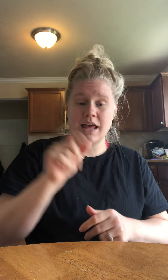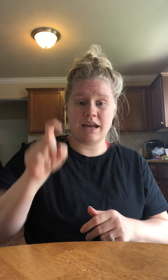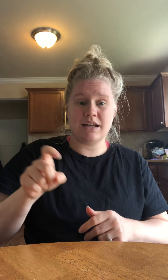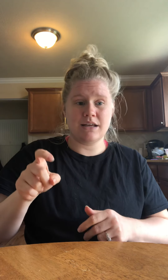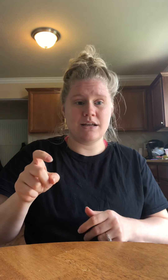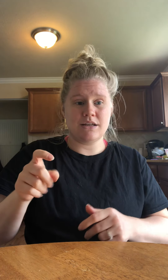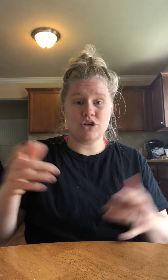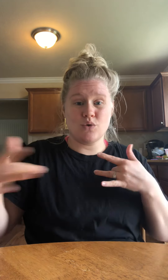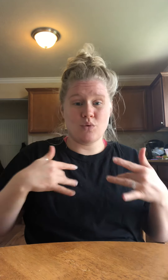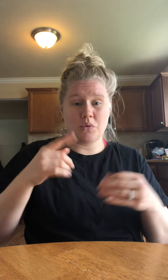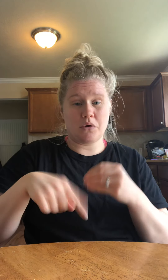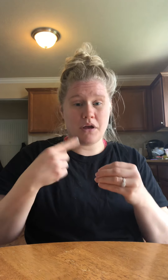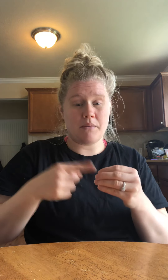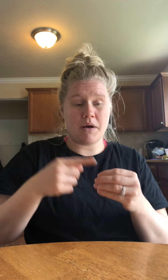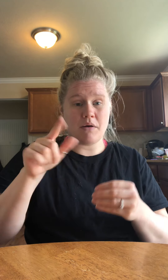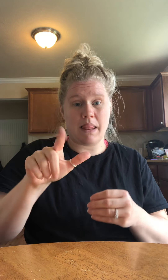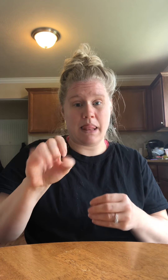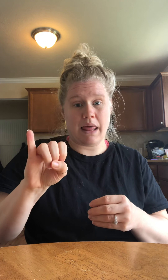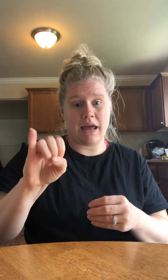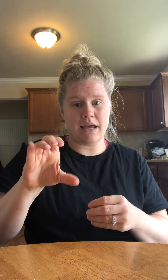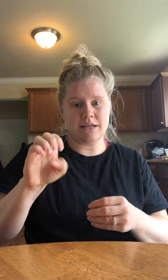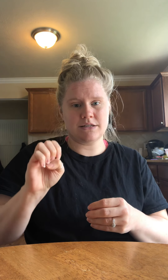That's my hope. You can learn anything. David out.